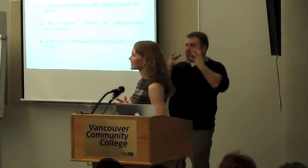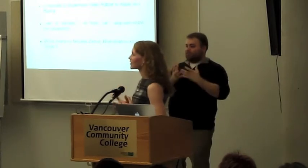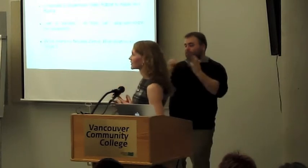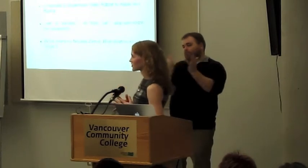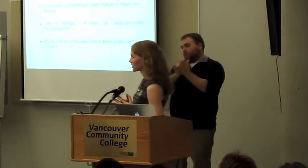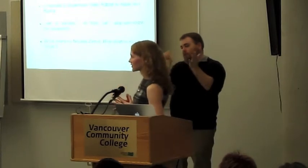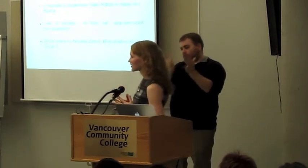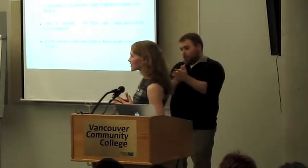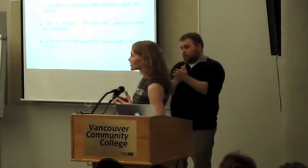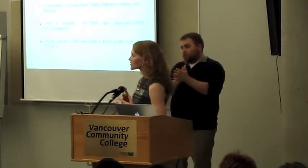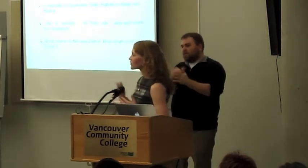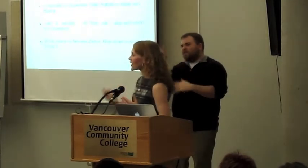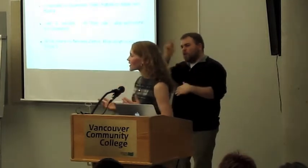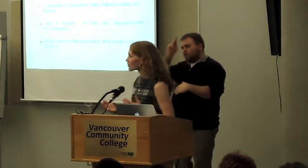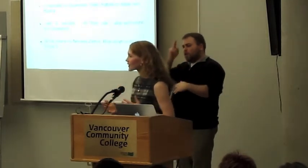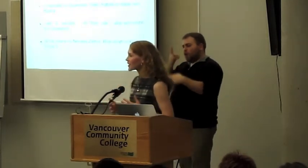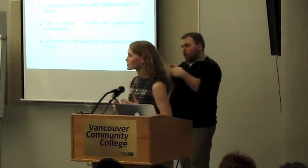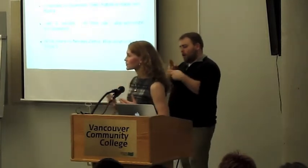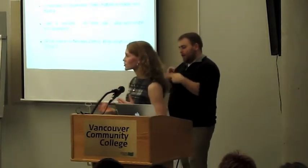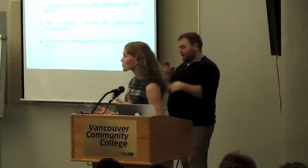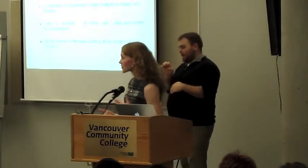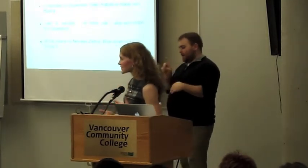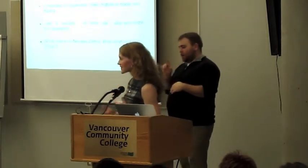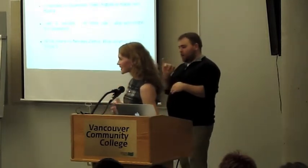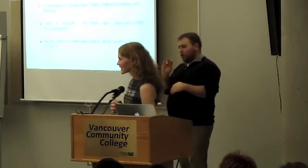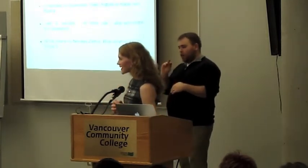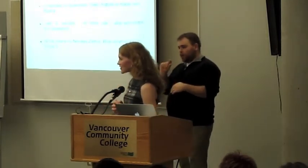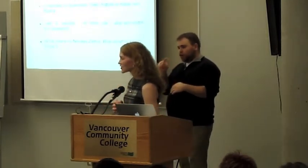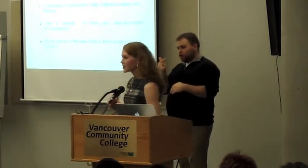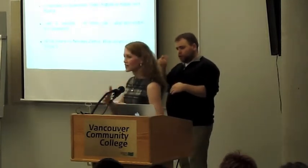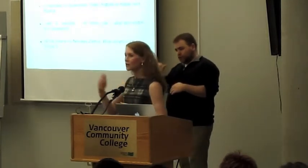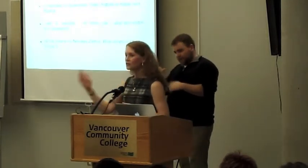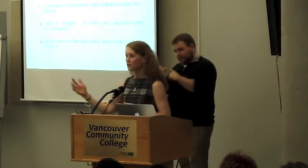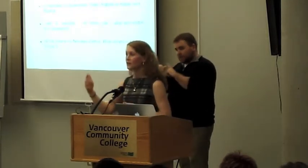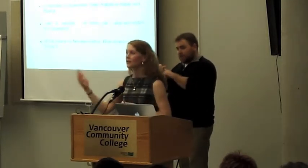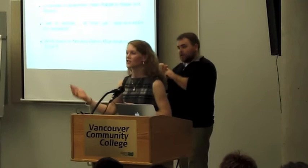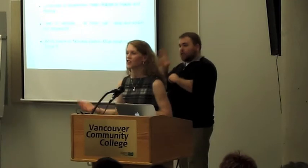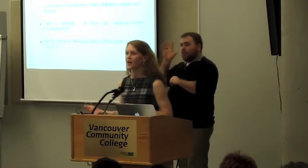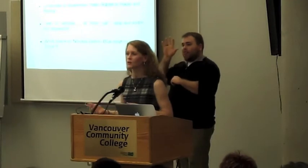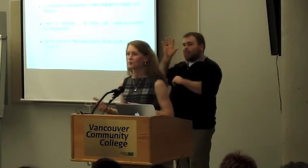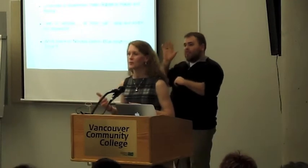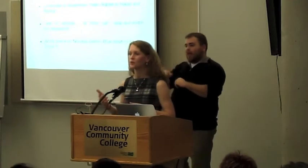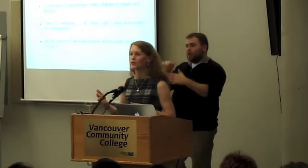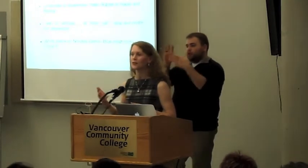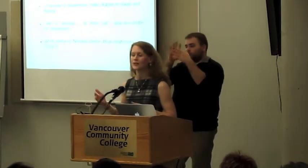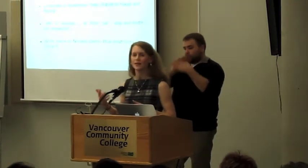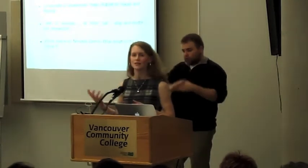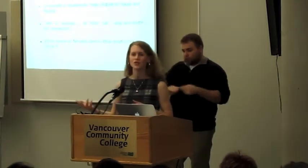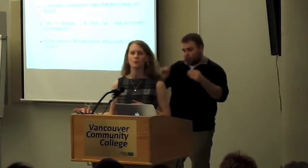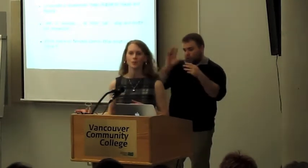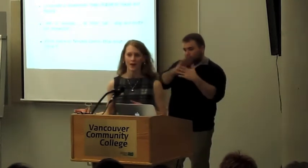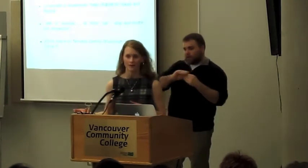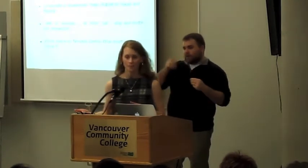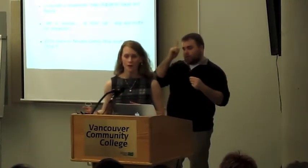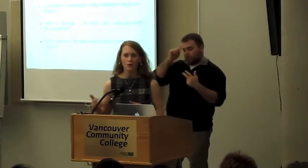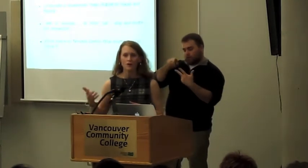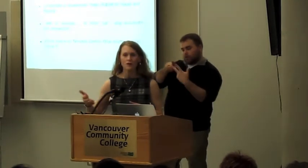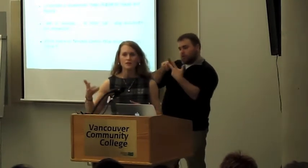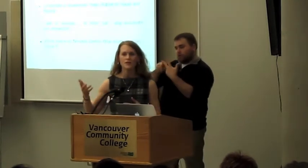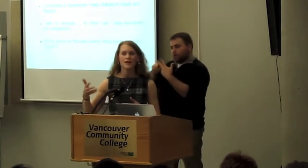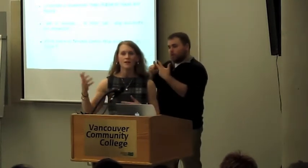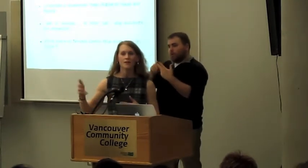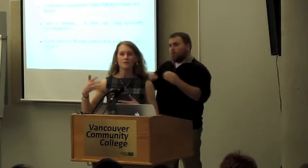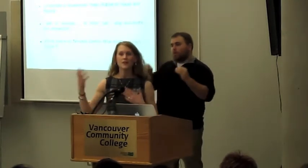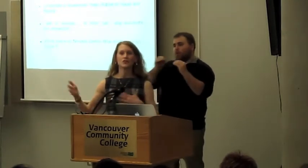call an etiology. So now the kinds of stories that engage the older literate child would be more along the lines of Superman,